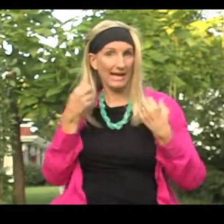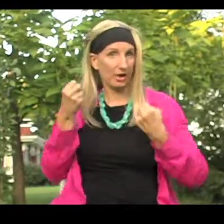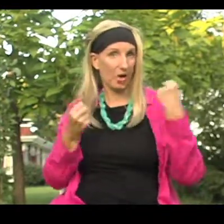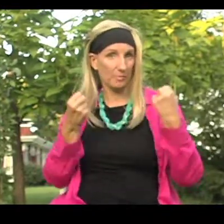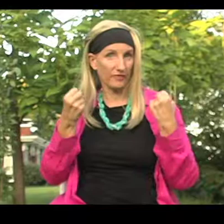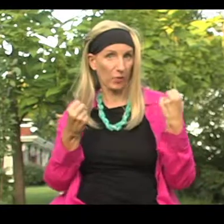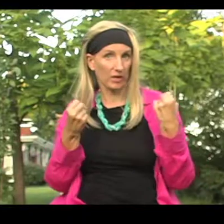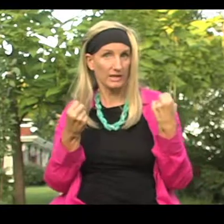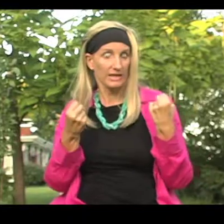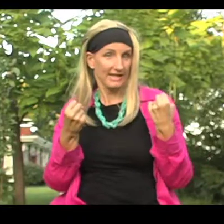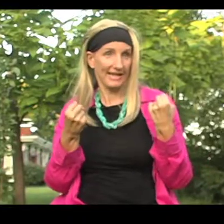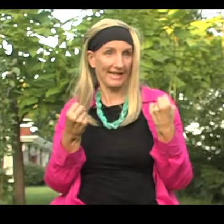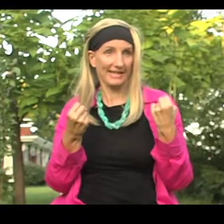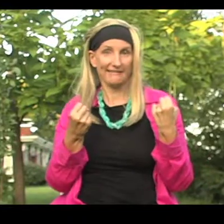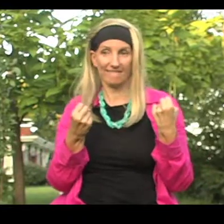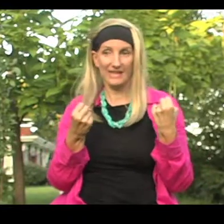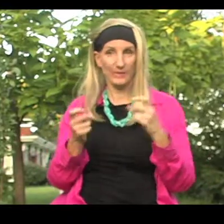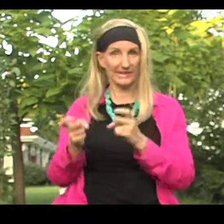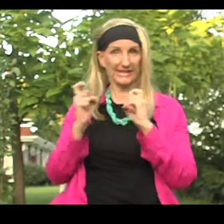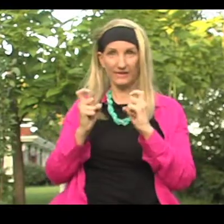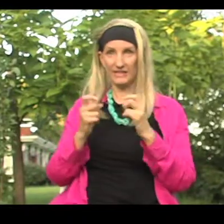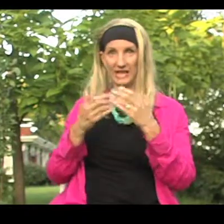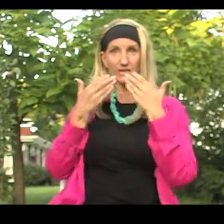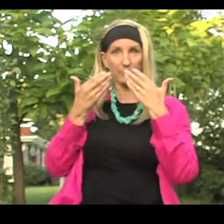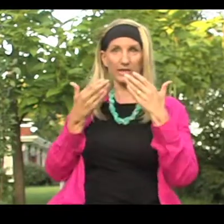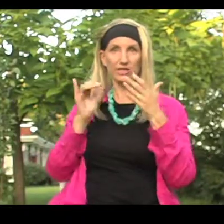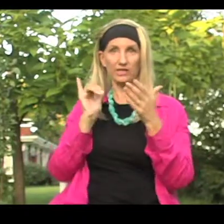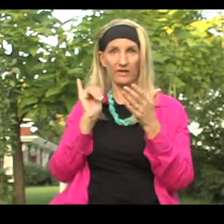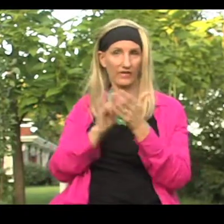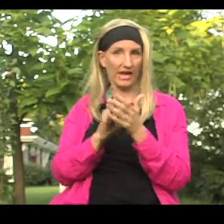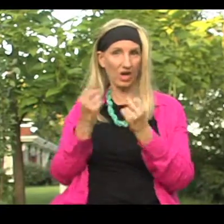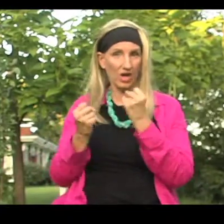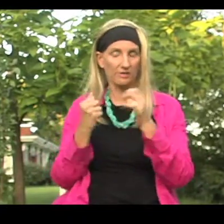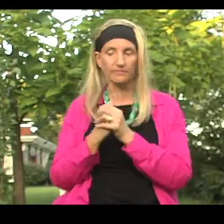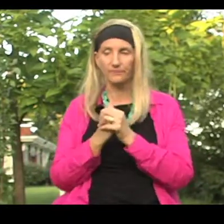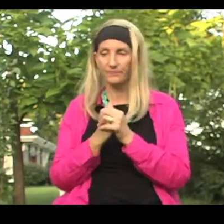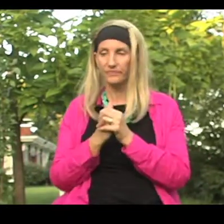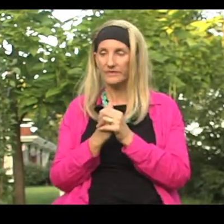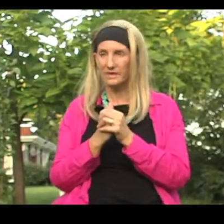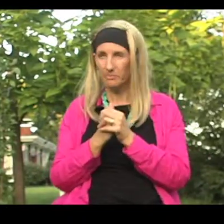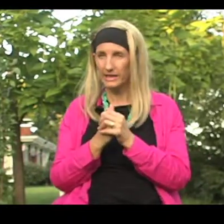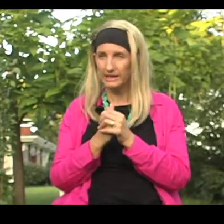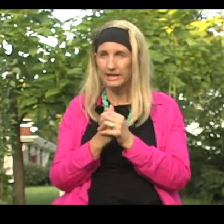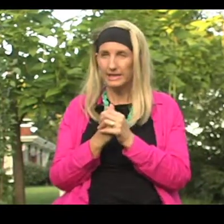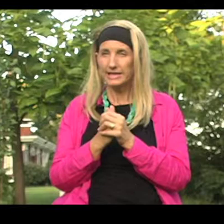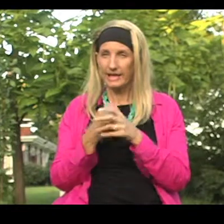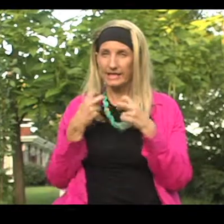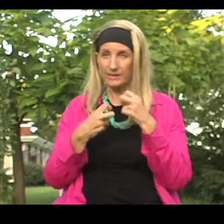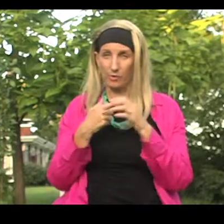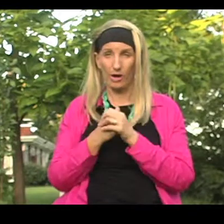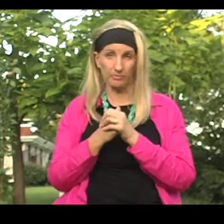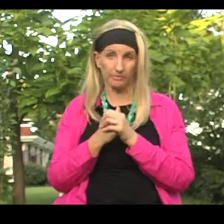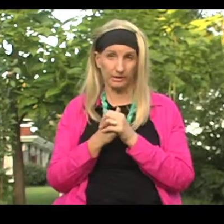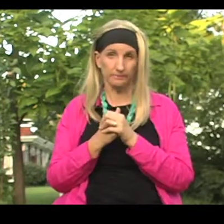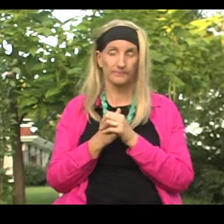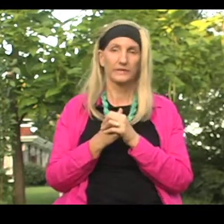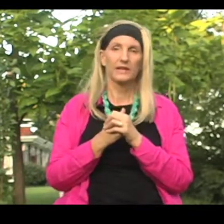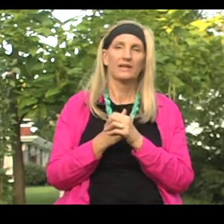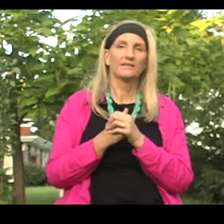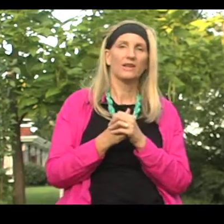car before, and it was a gift, and I was appreciative of that car. But it had some problems.